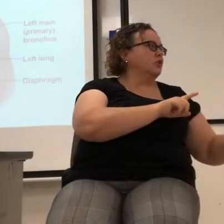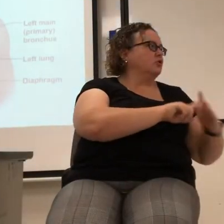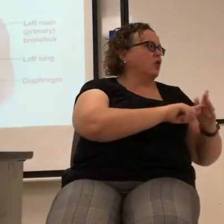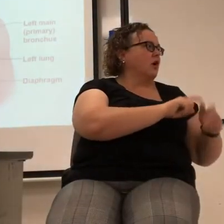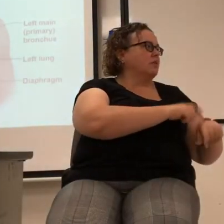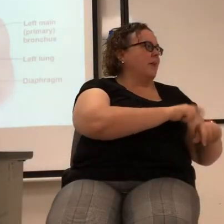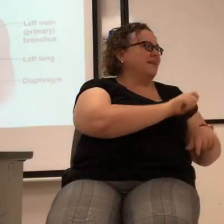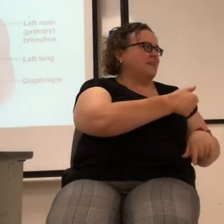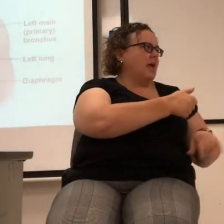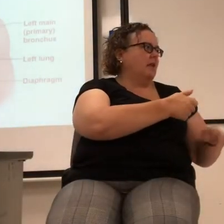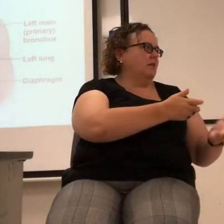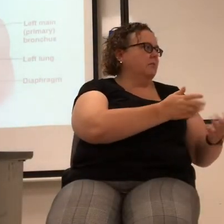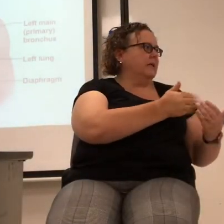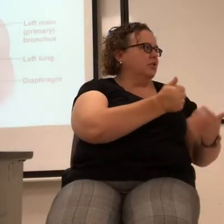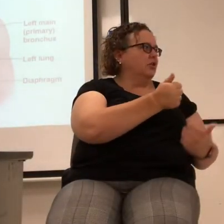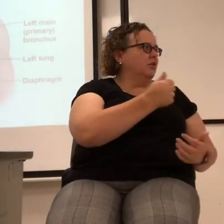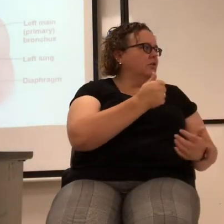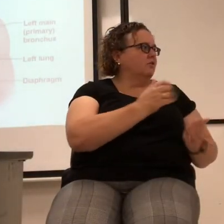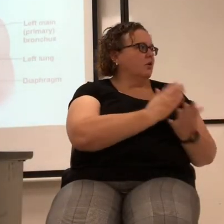you're going?